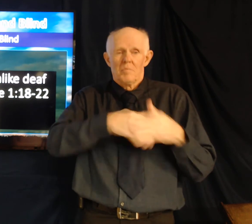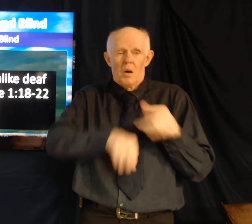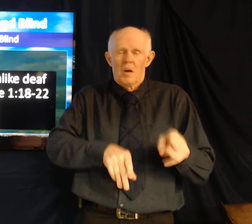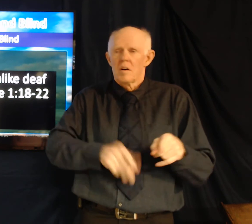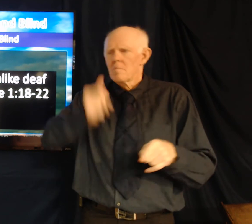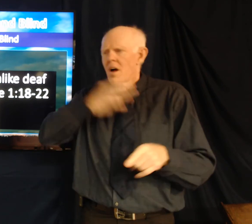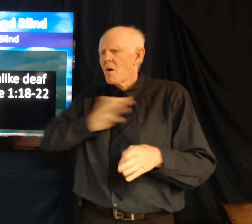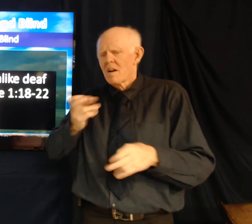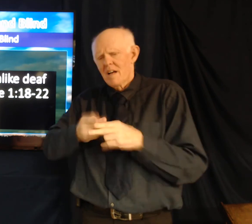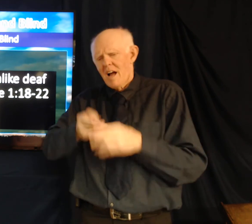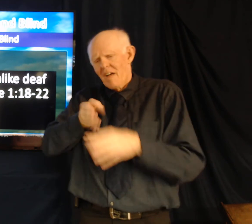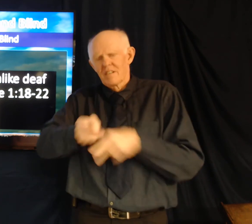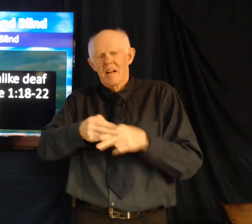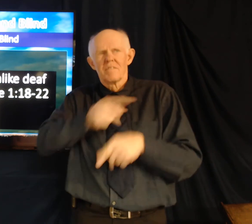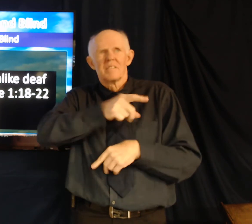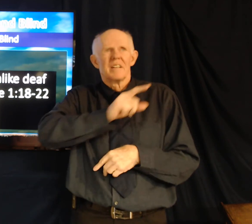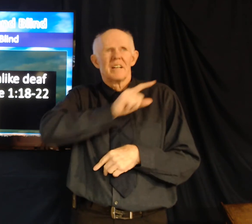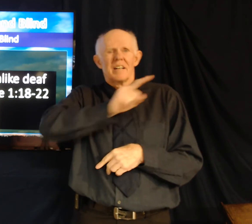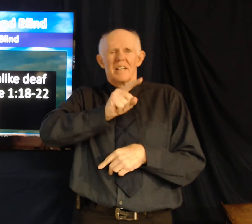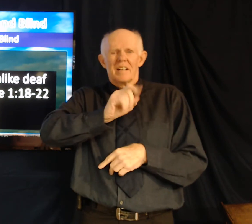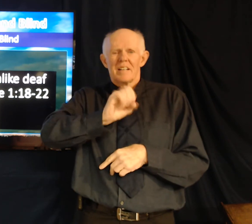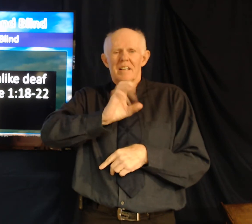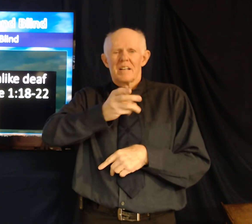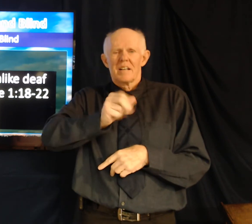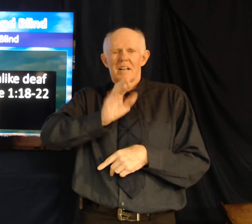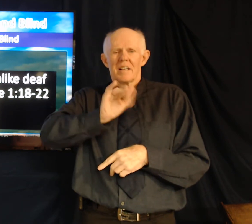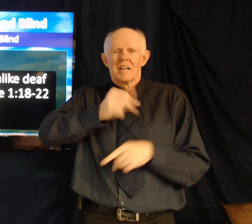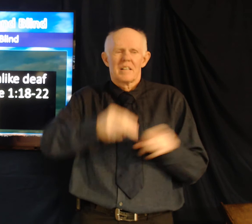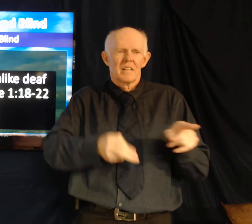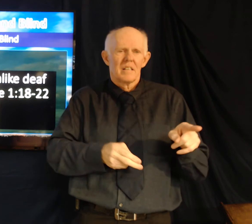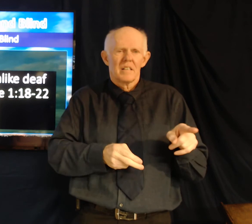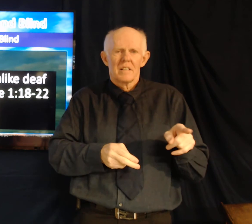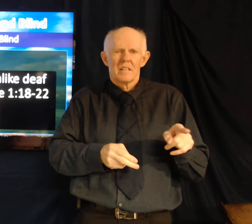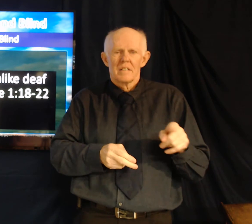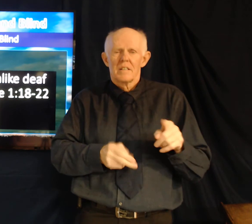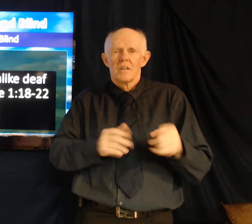God had told him when the baby was born to name him John and Zachariah.